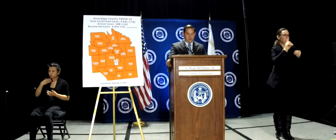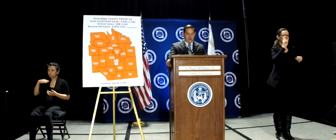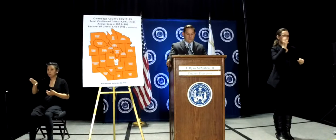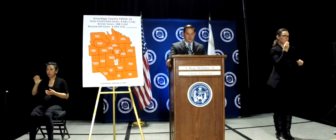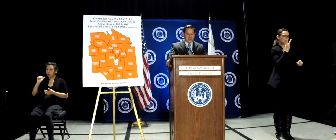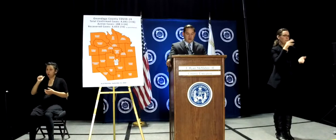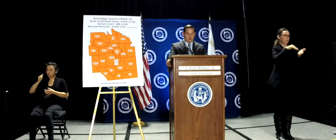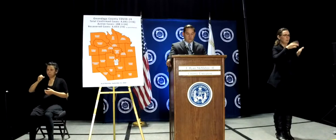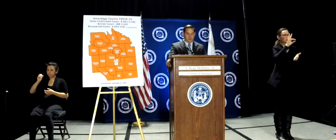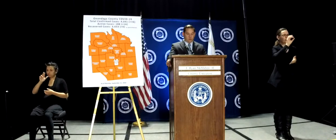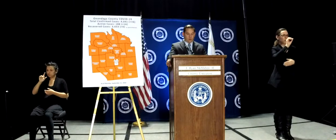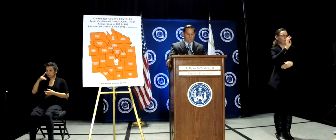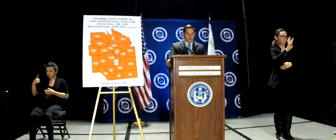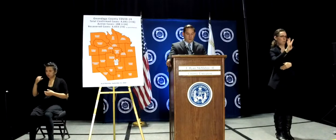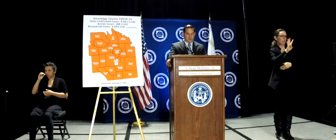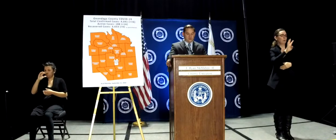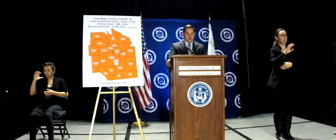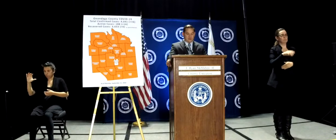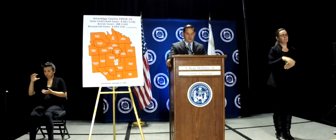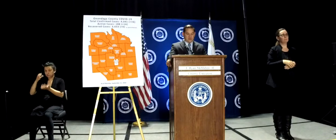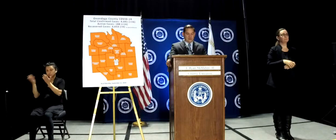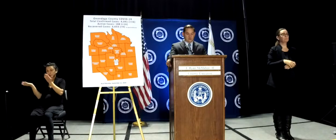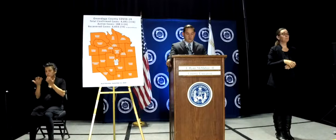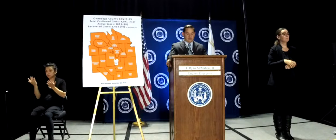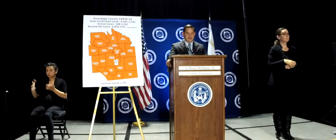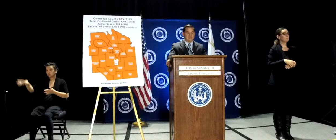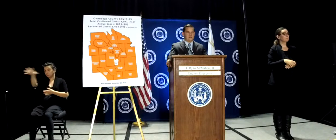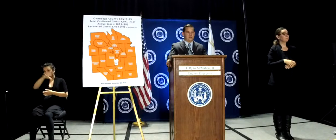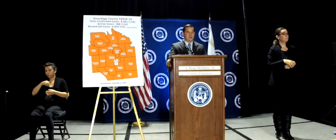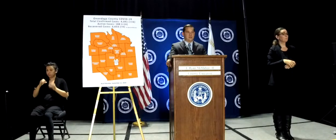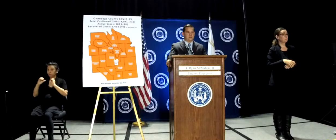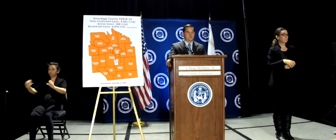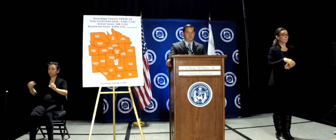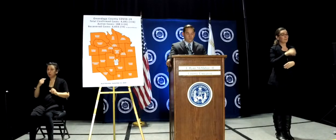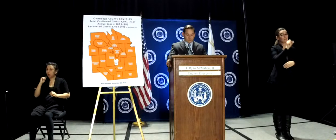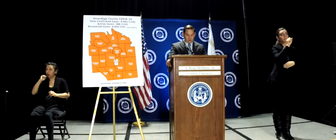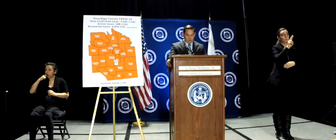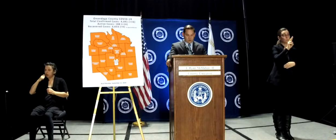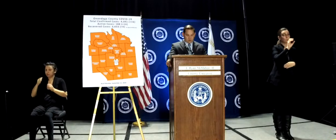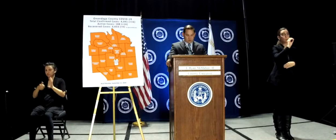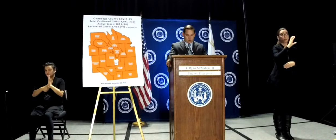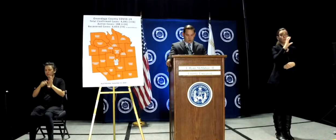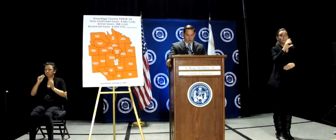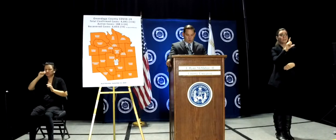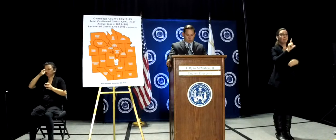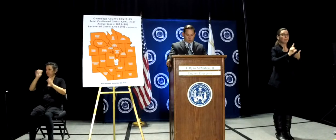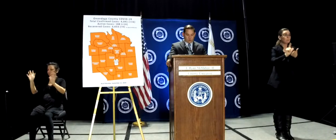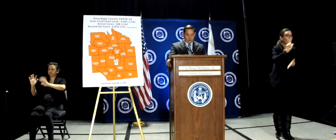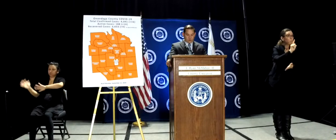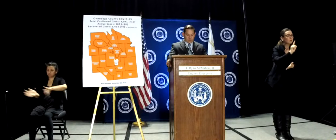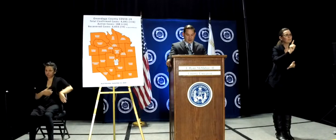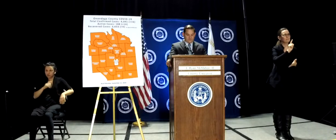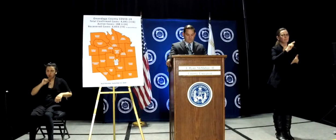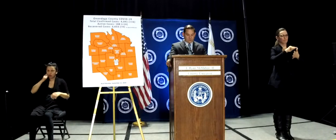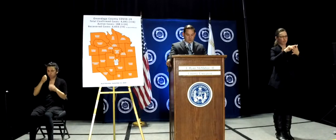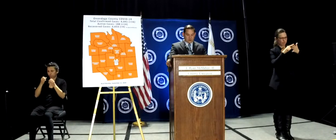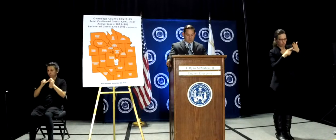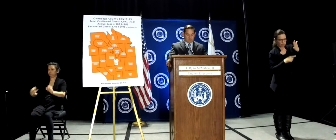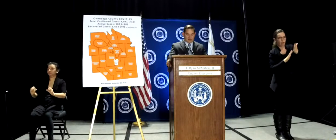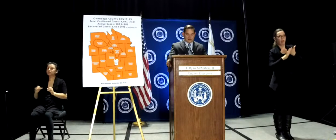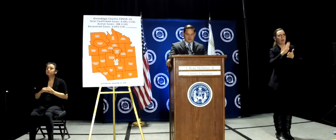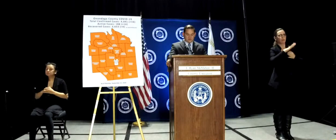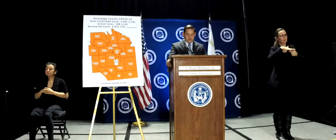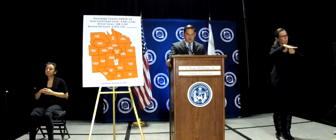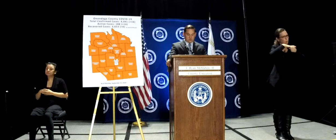over 12,904 saliva tests over the last 7 days. So when we look at